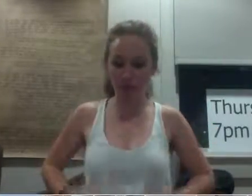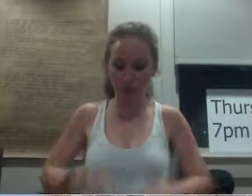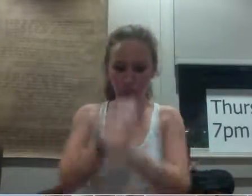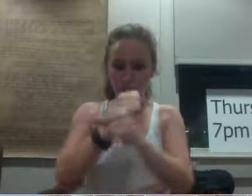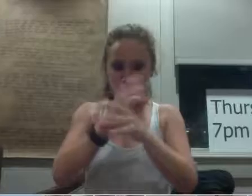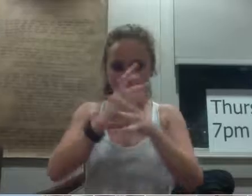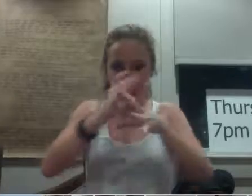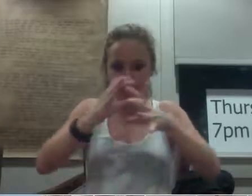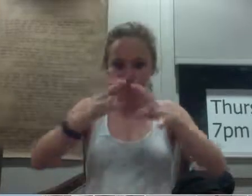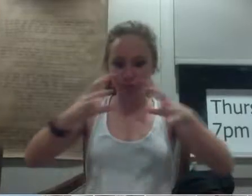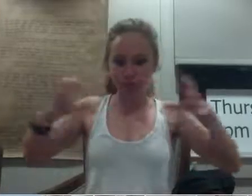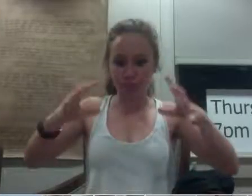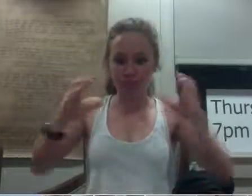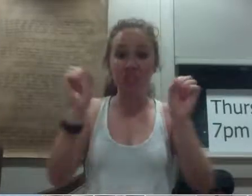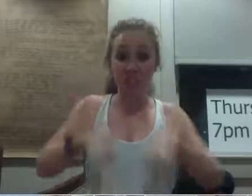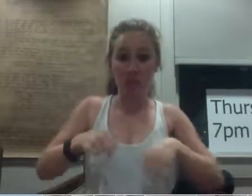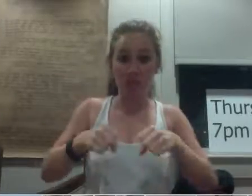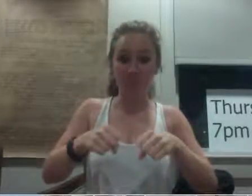So if you look at your skin and you zoom in,